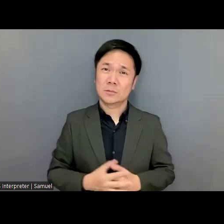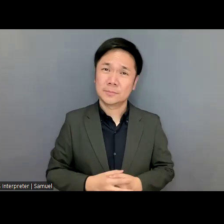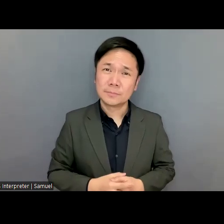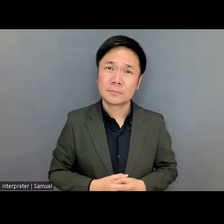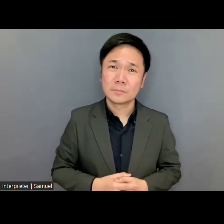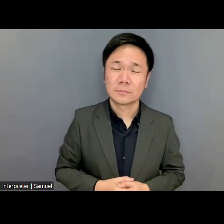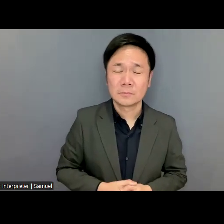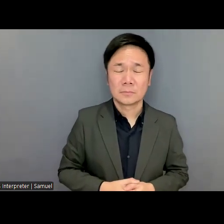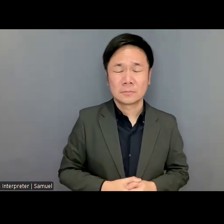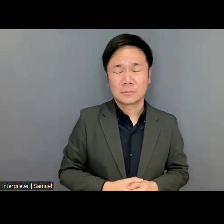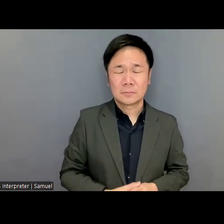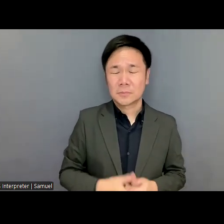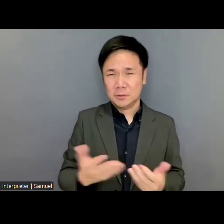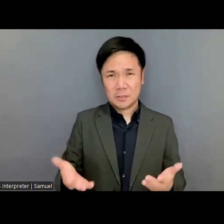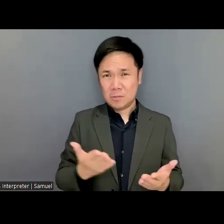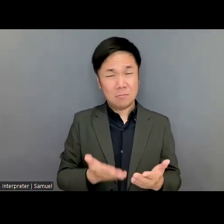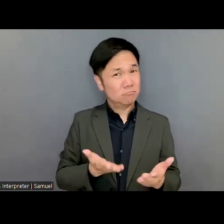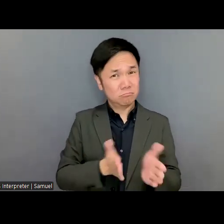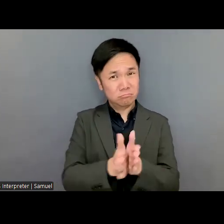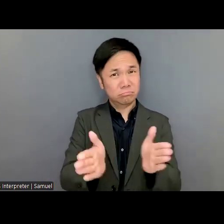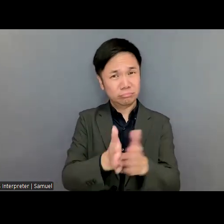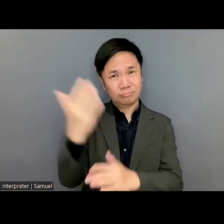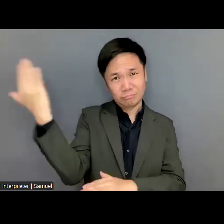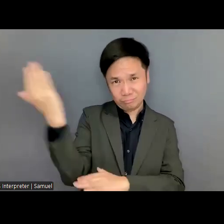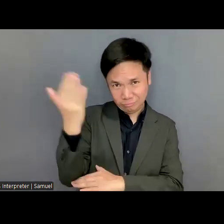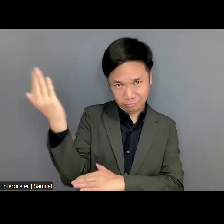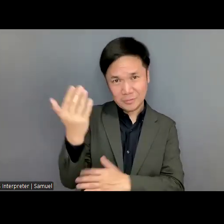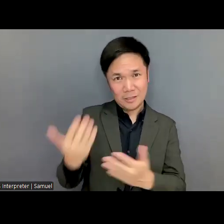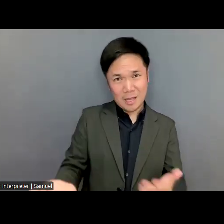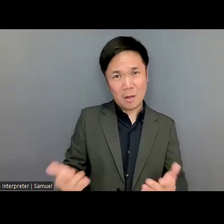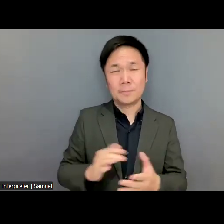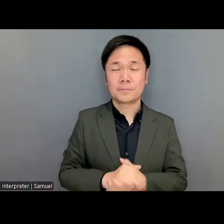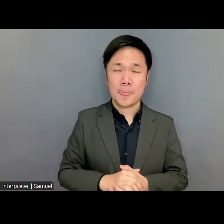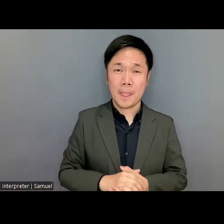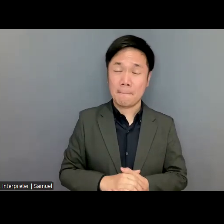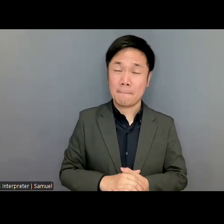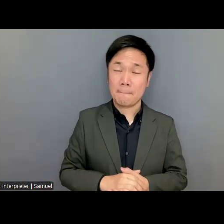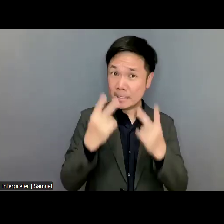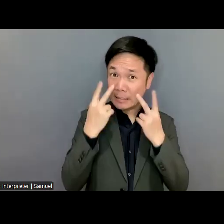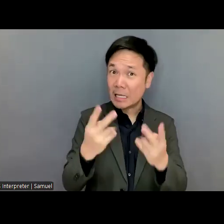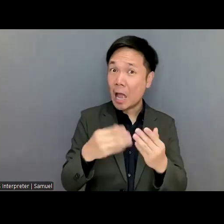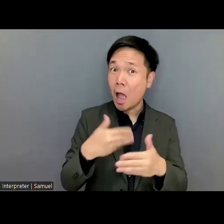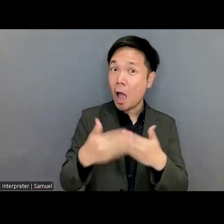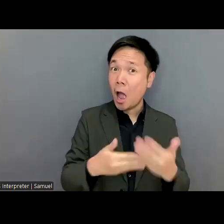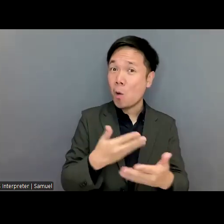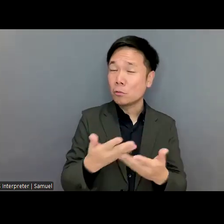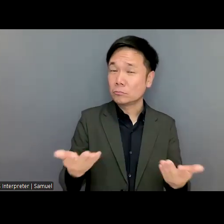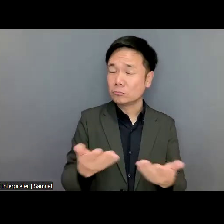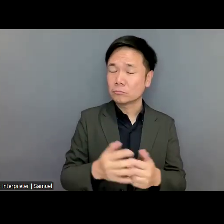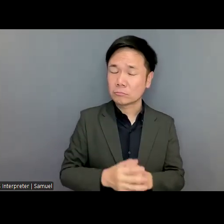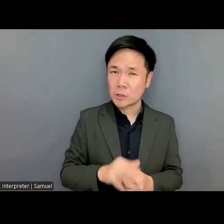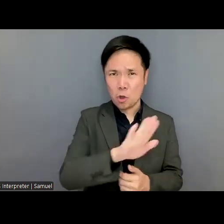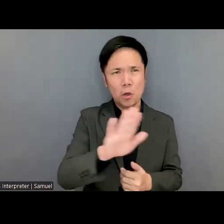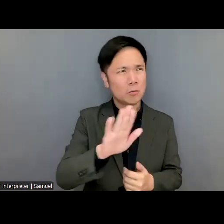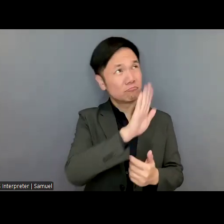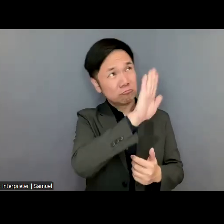guess that is what I could bring to the discussion tonight, and to look at how best in terms of